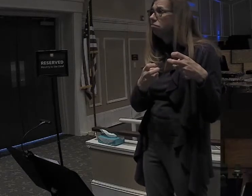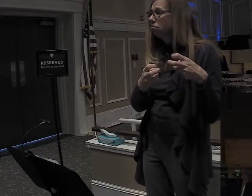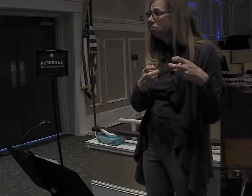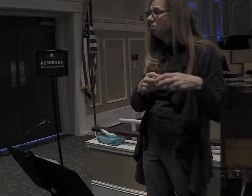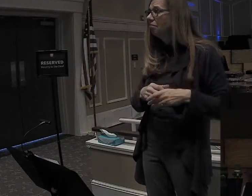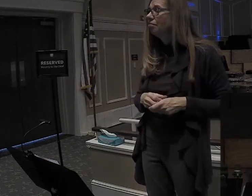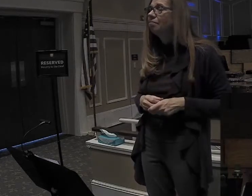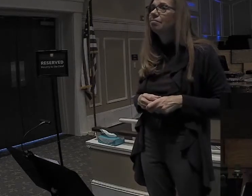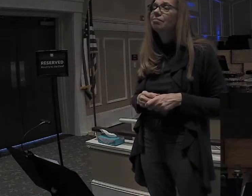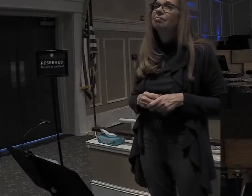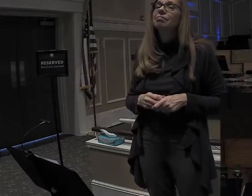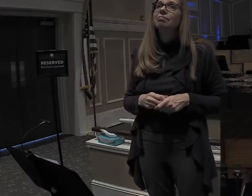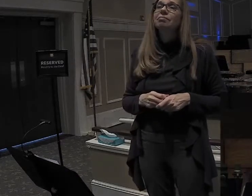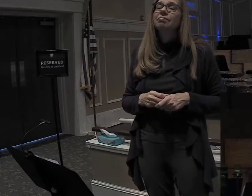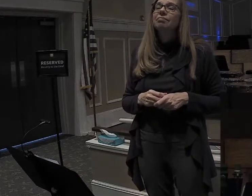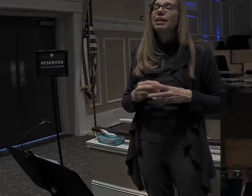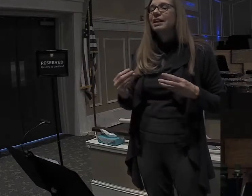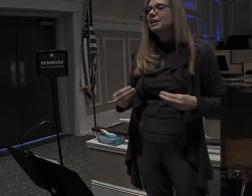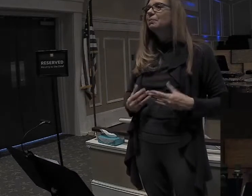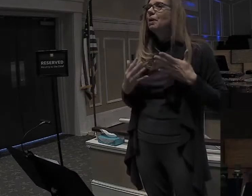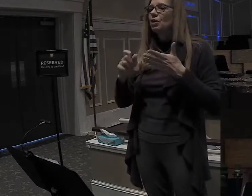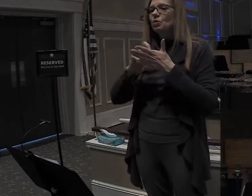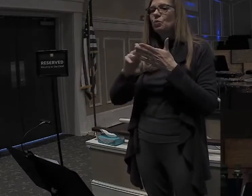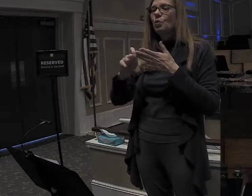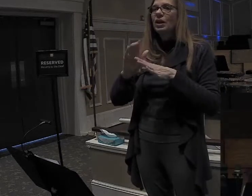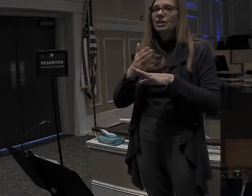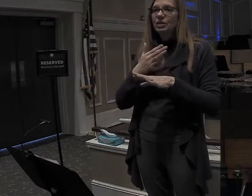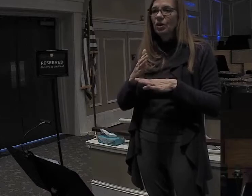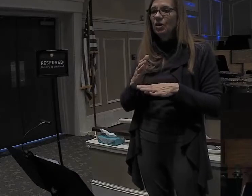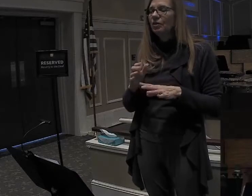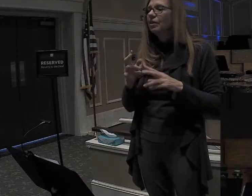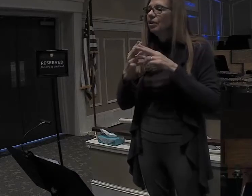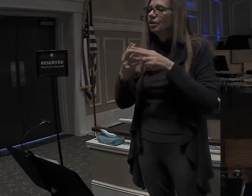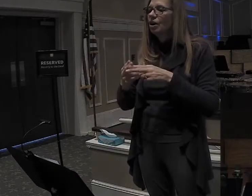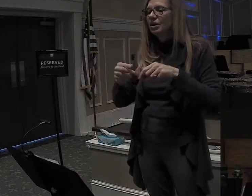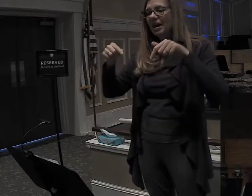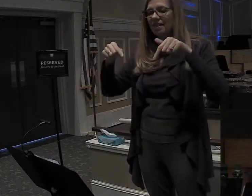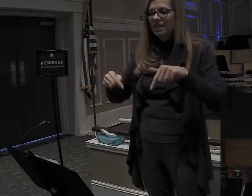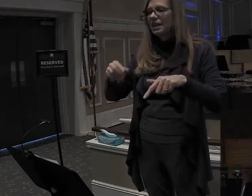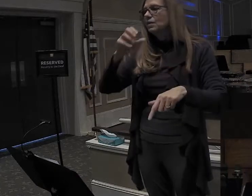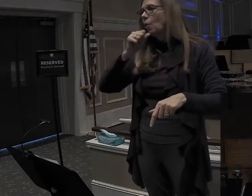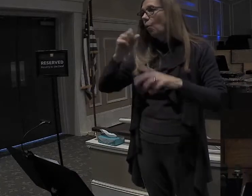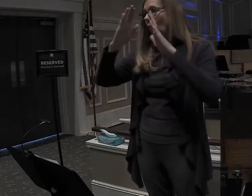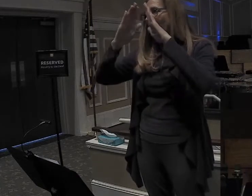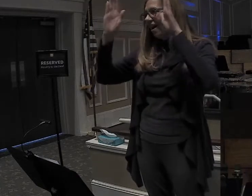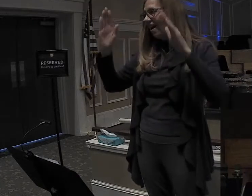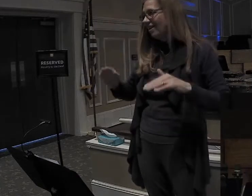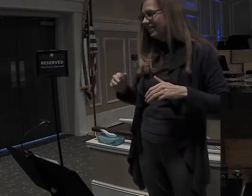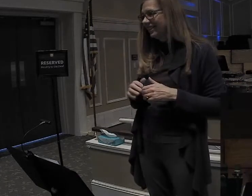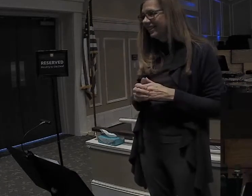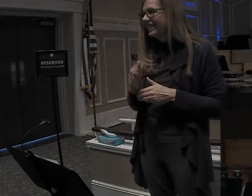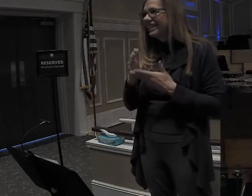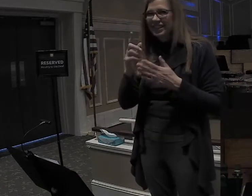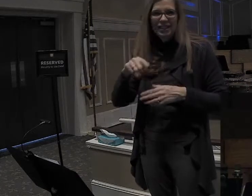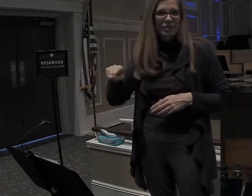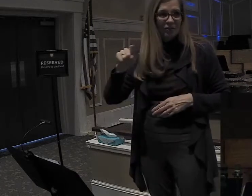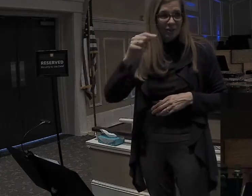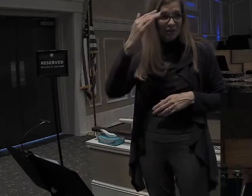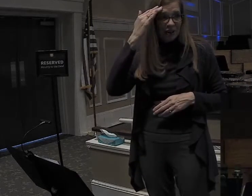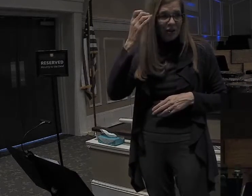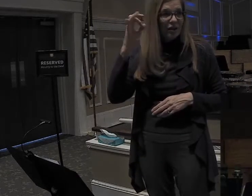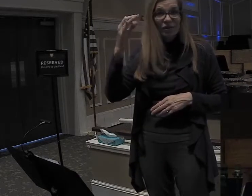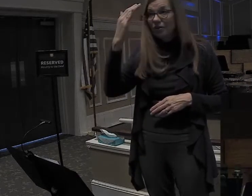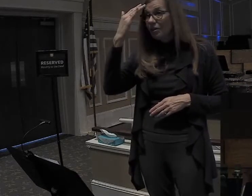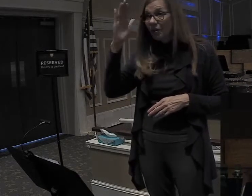And it inspired him to write a song called "This Old House." Some of you will know this. If you don't, go